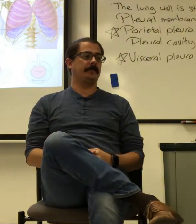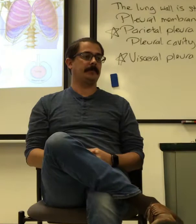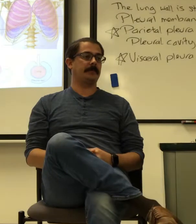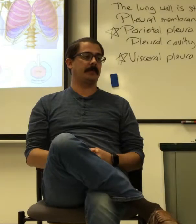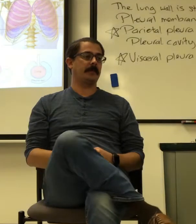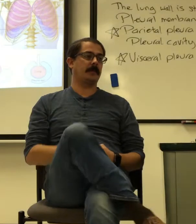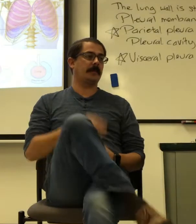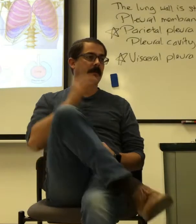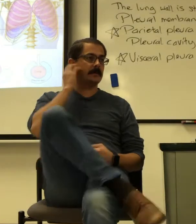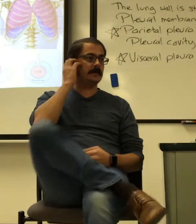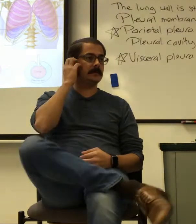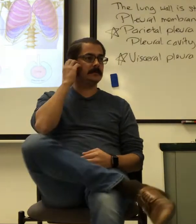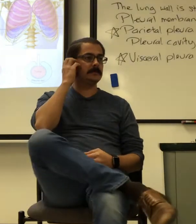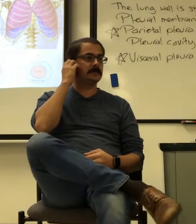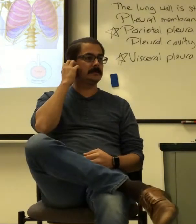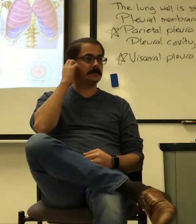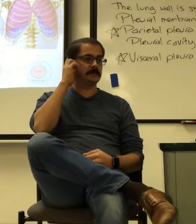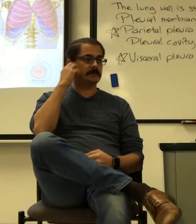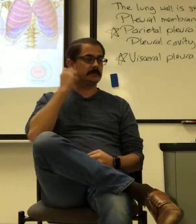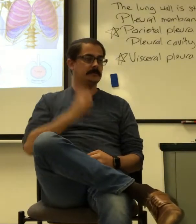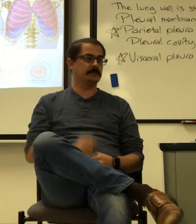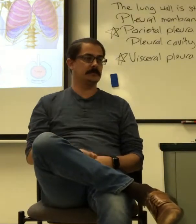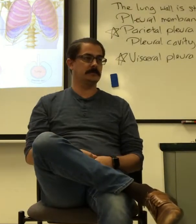I'll say outside of lung wall.